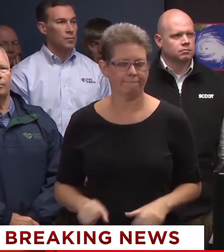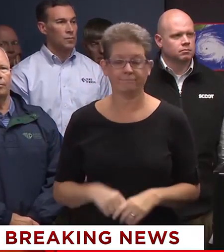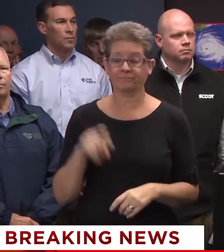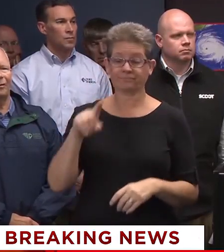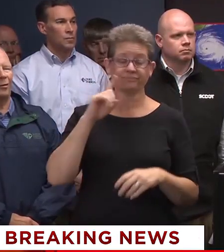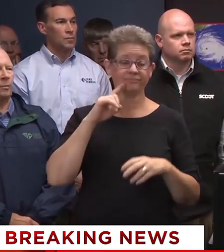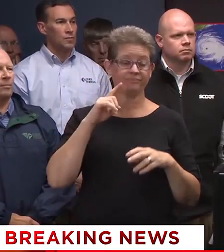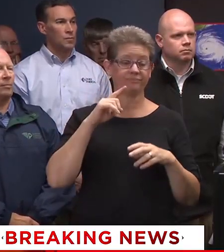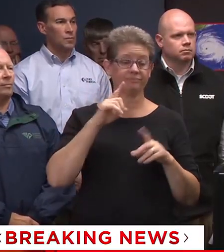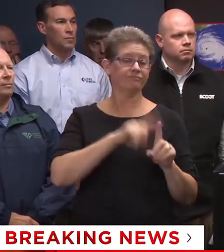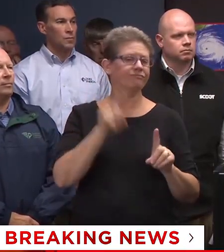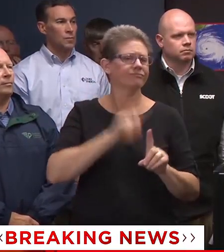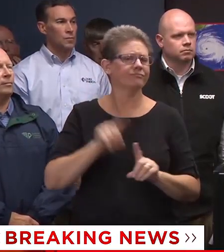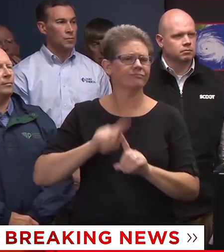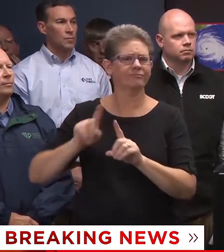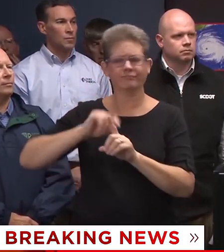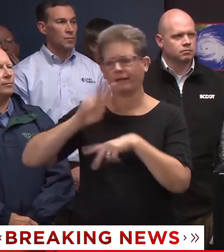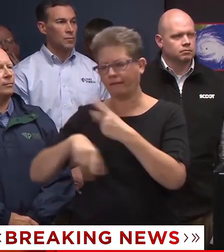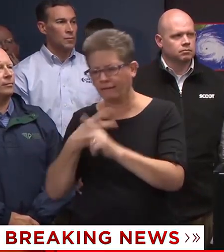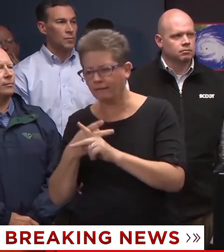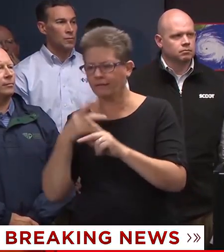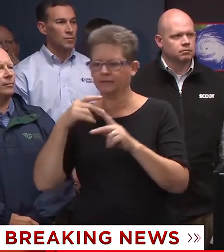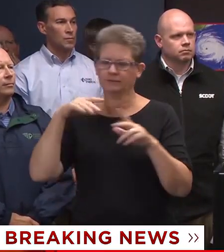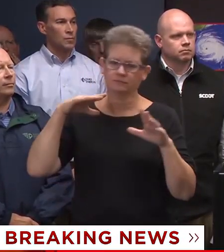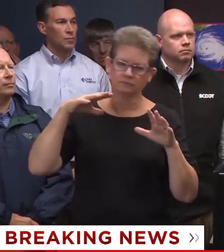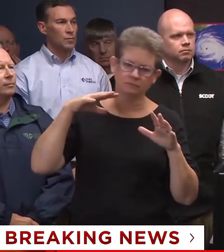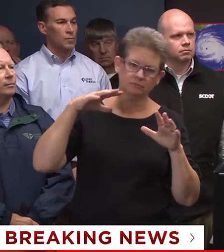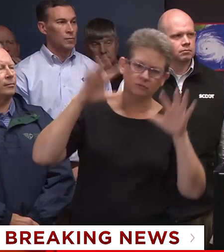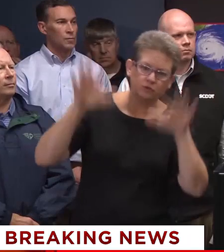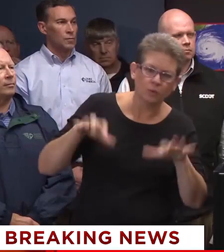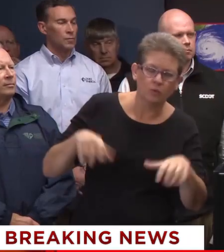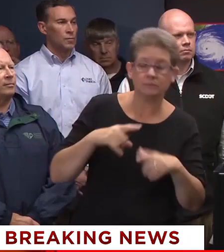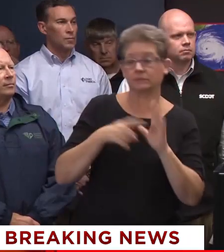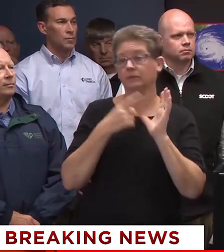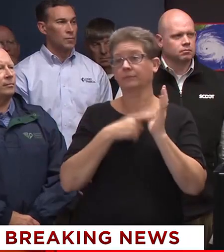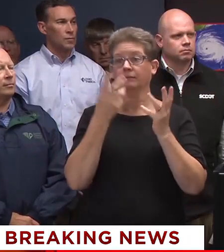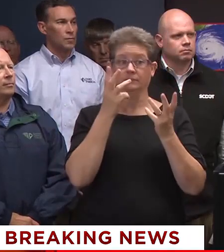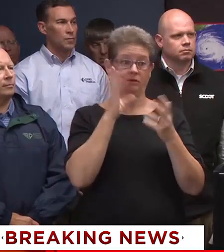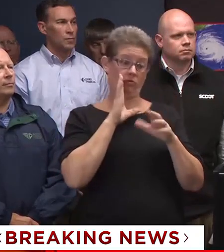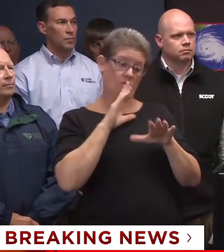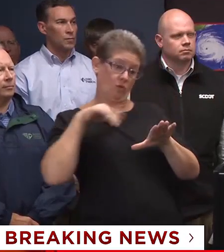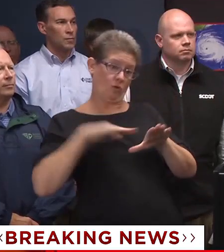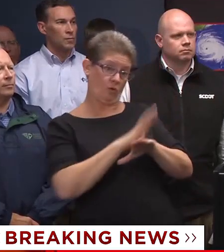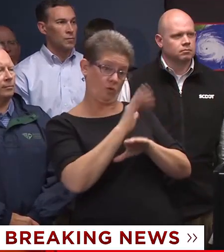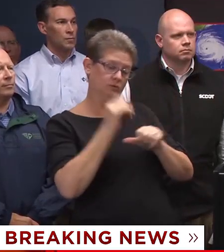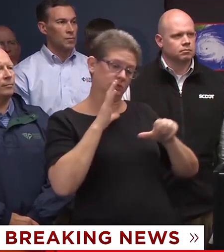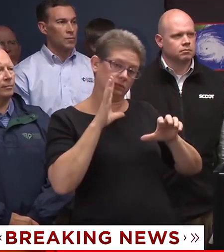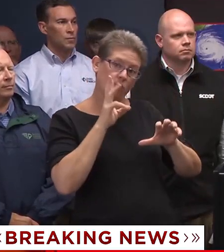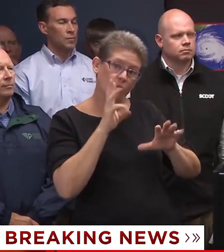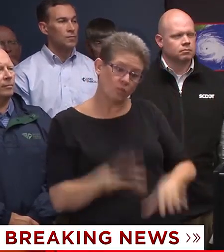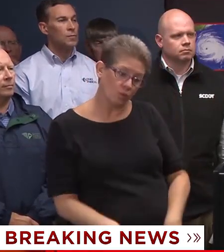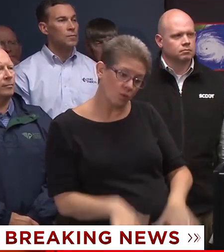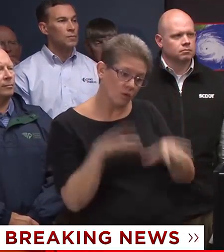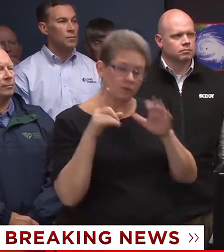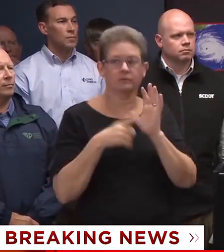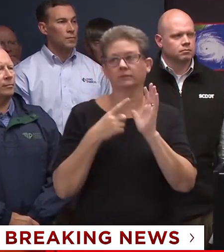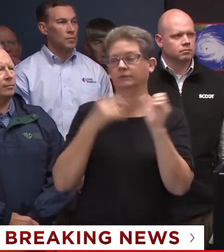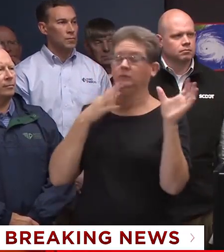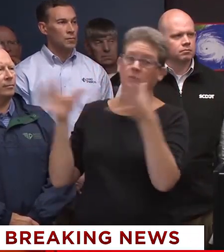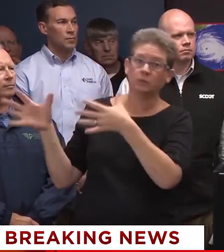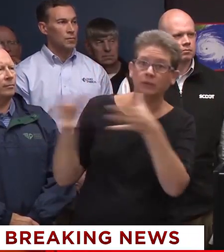in different varieties. Sometimes it's the water on the coast, sometimes it's the wind on the